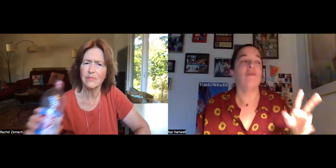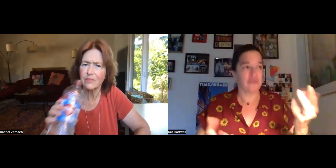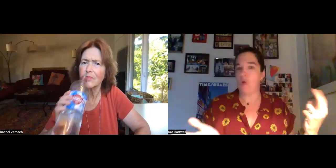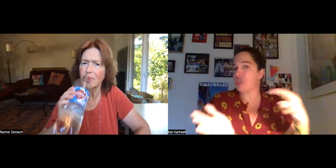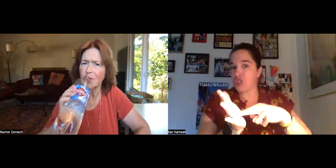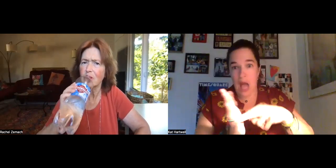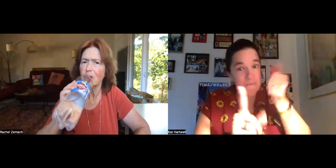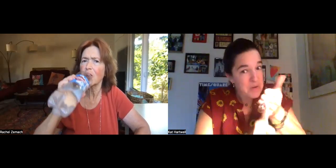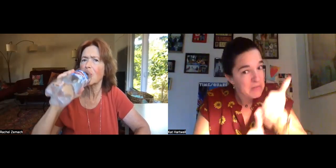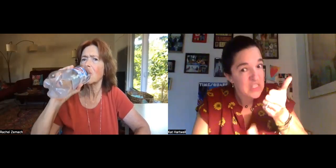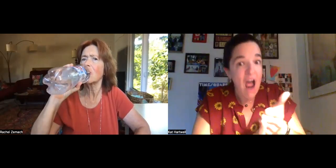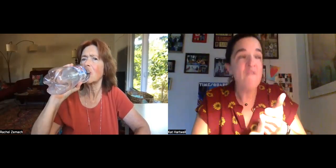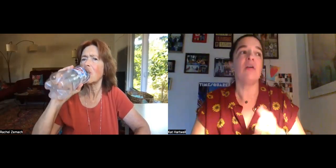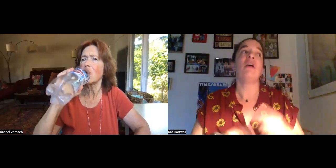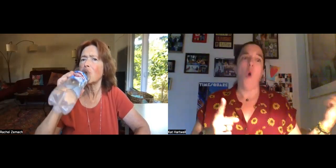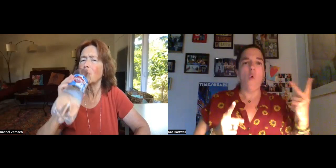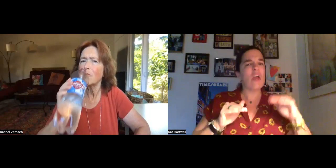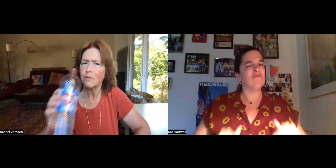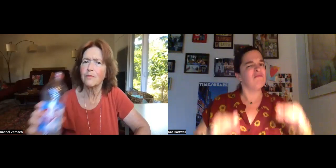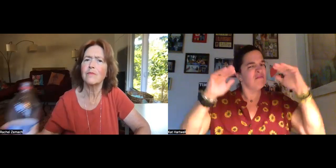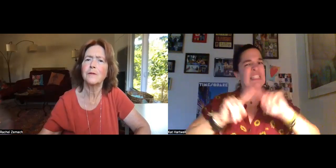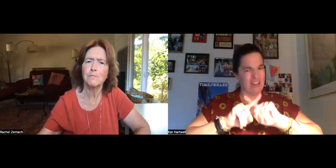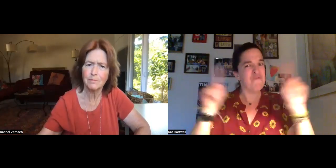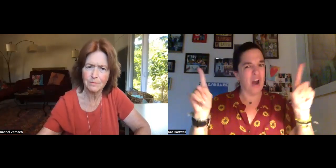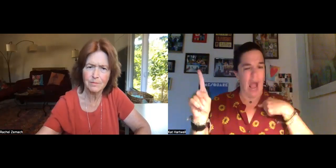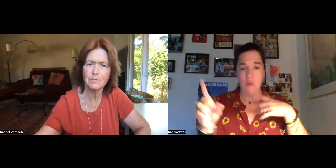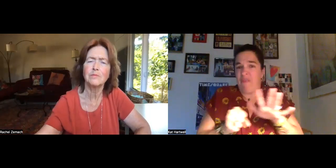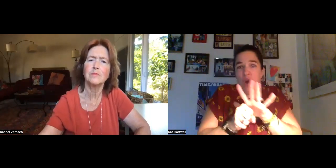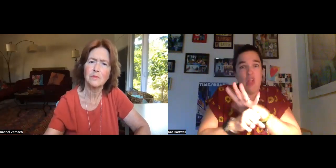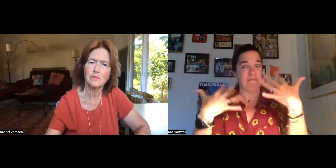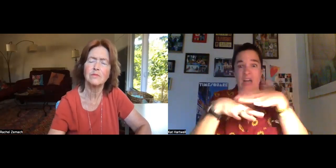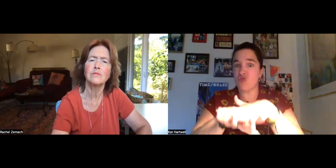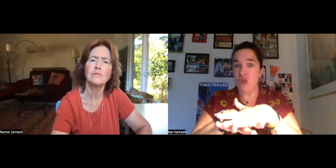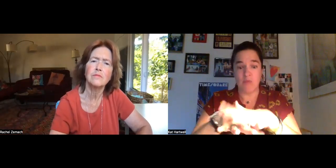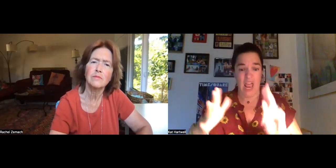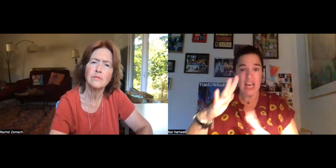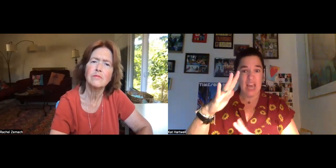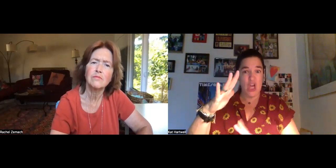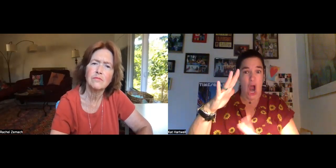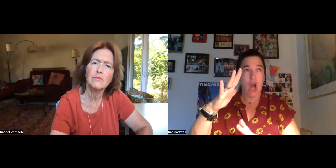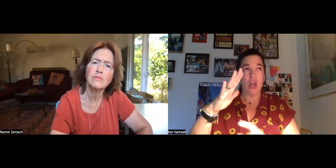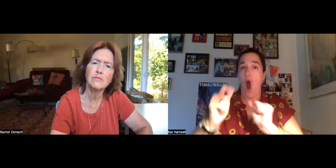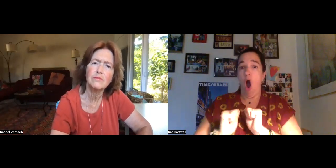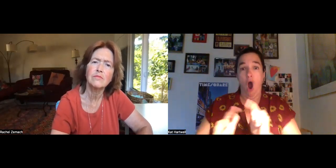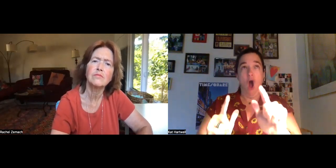turn. Don't stand up for himself. We are different. I was fully mainstream. Kindergarten,